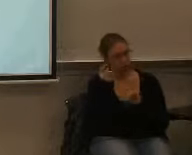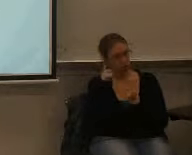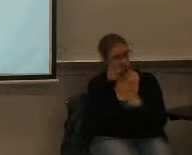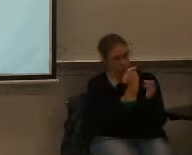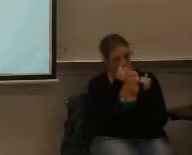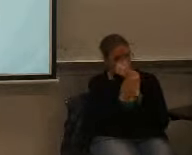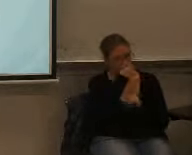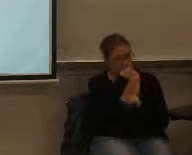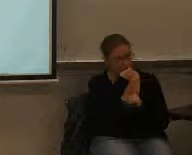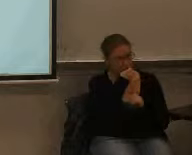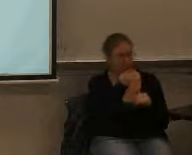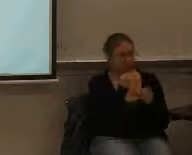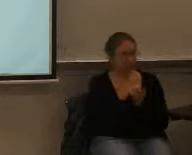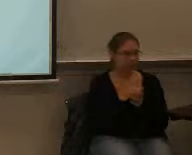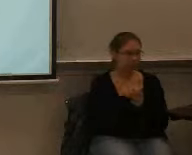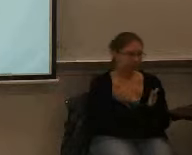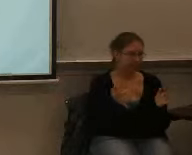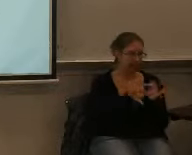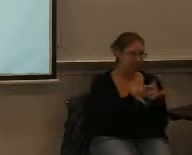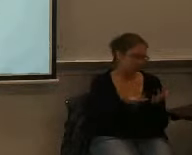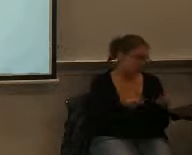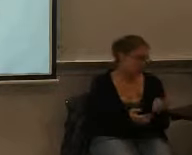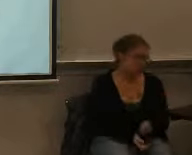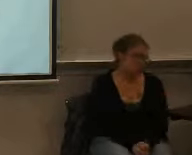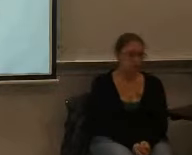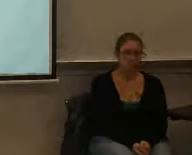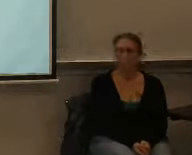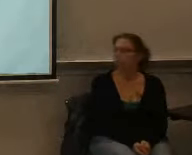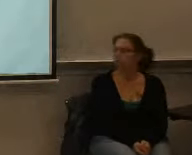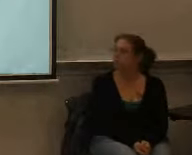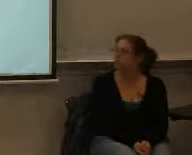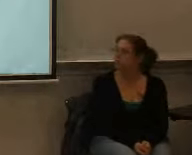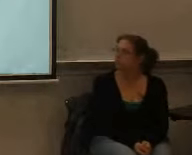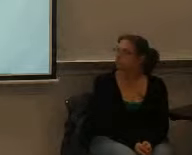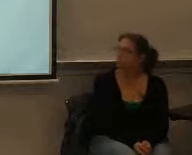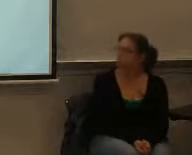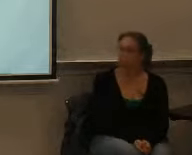as well. So that plays back into that.